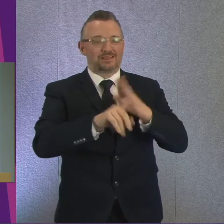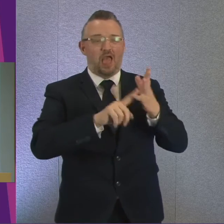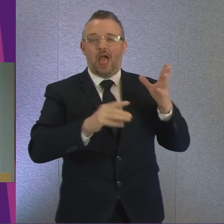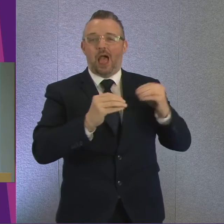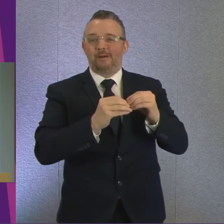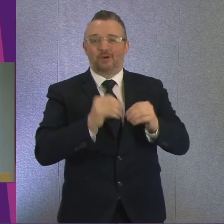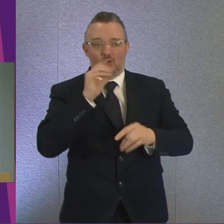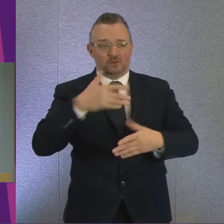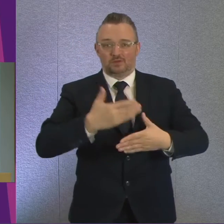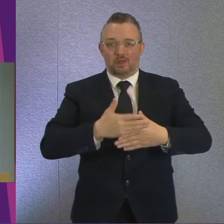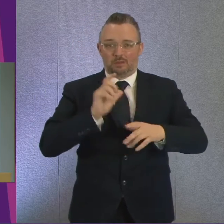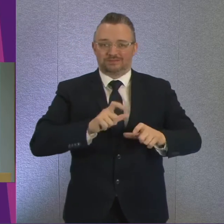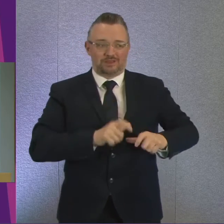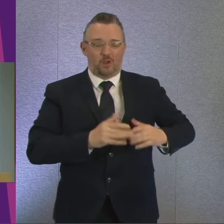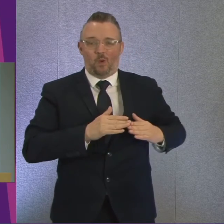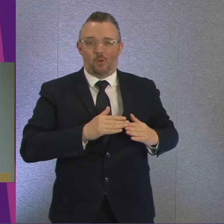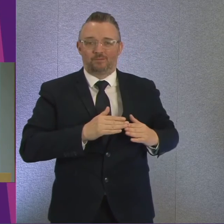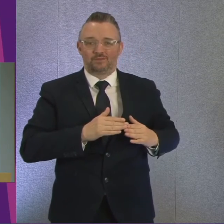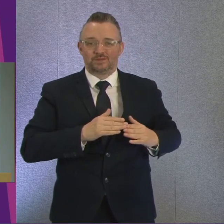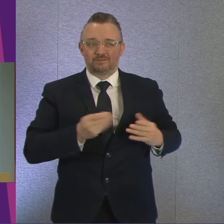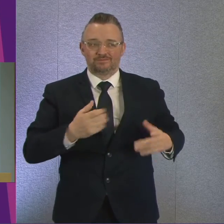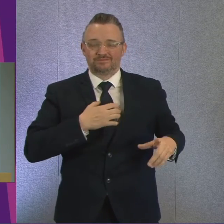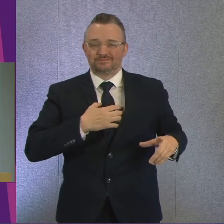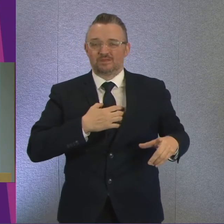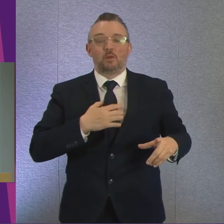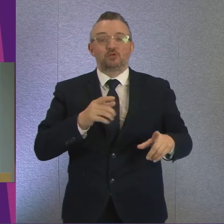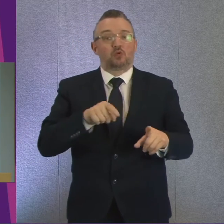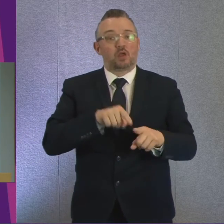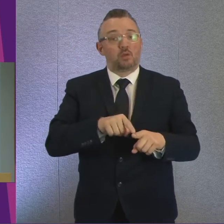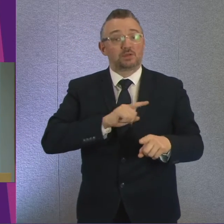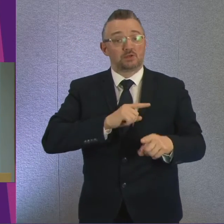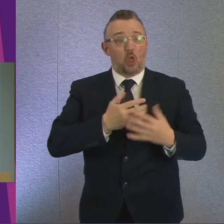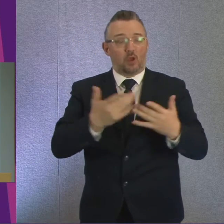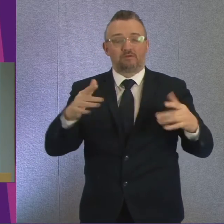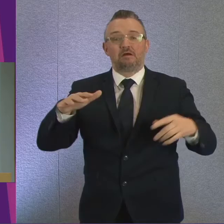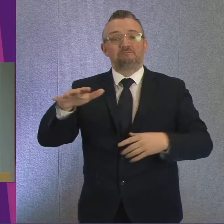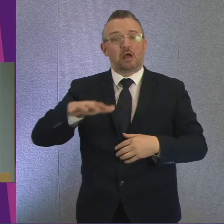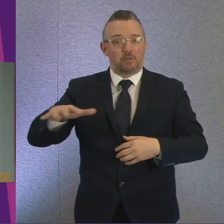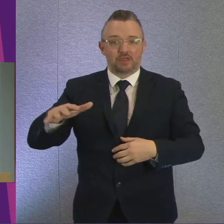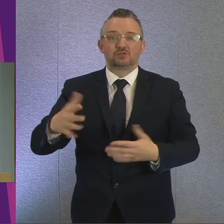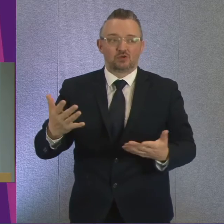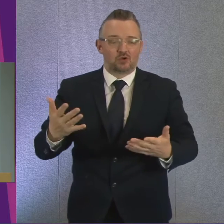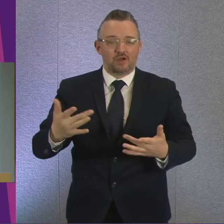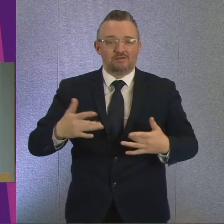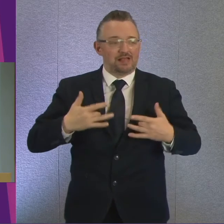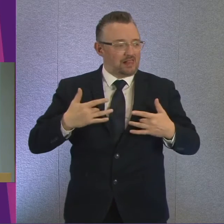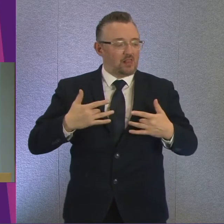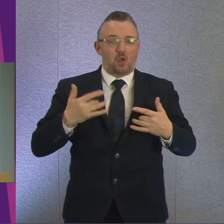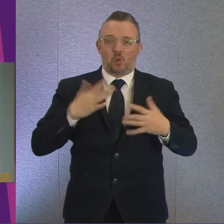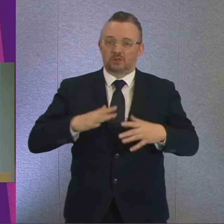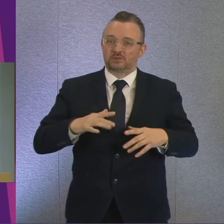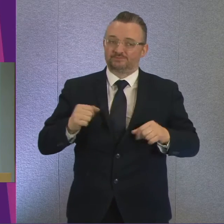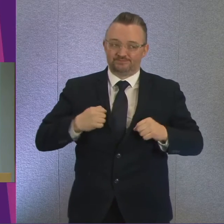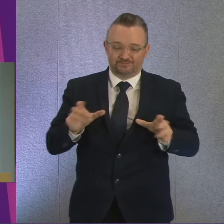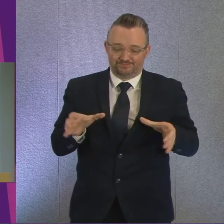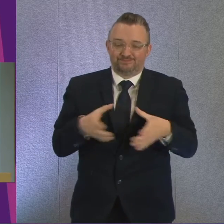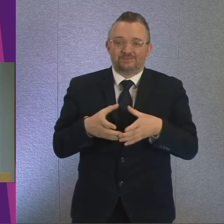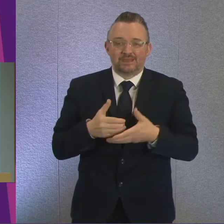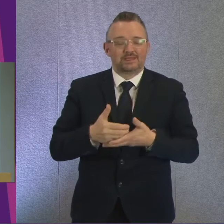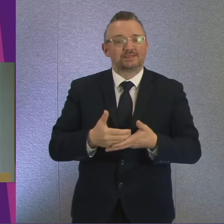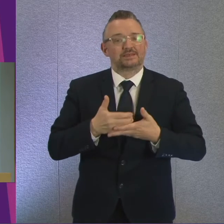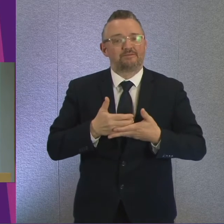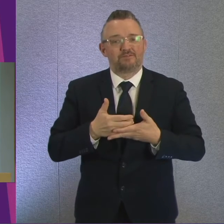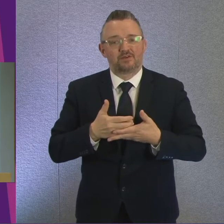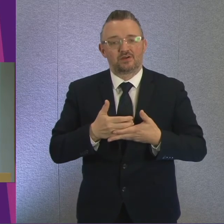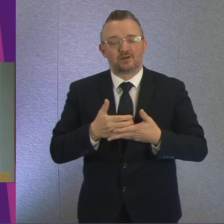Almost all families have responded to the current threat and the current situation with a sense of wanting to keep everyone safe at home. So we're